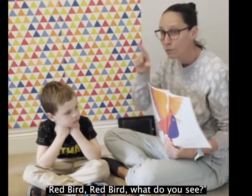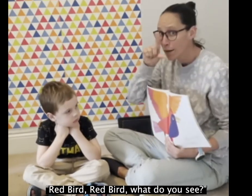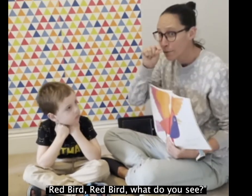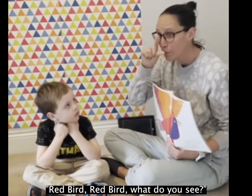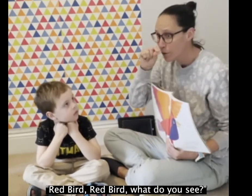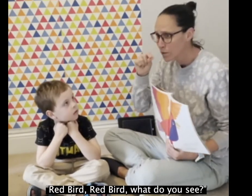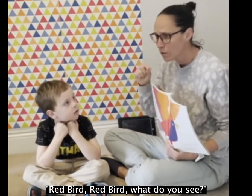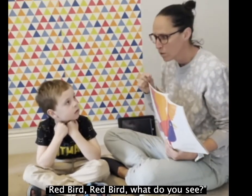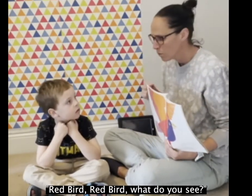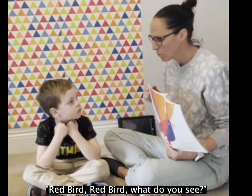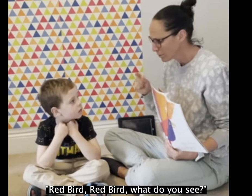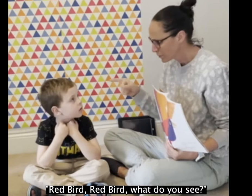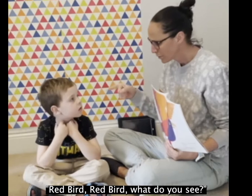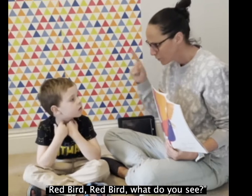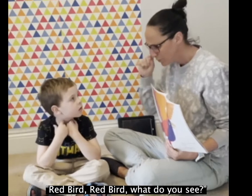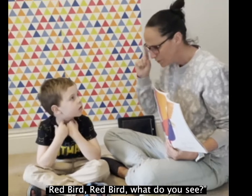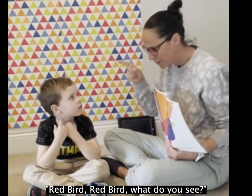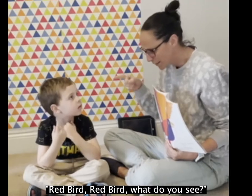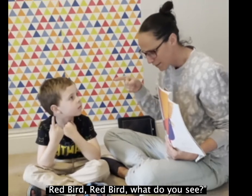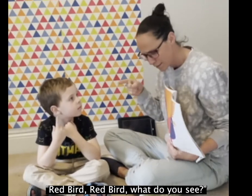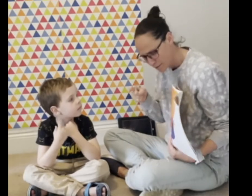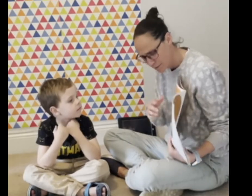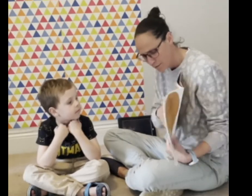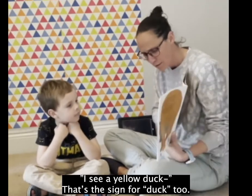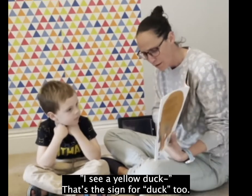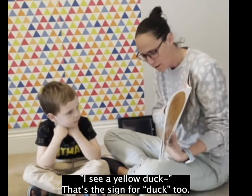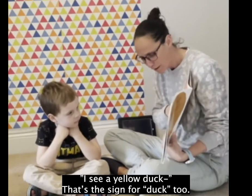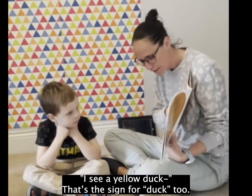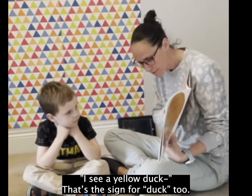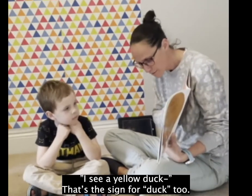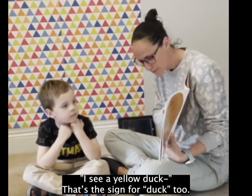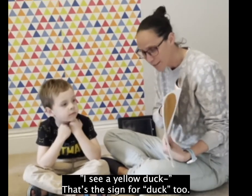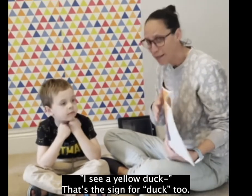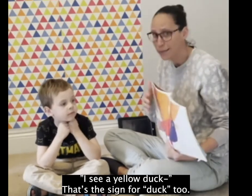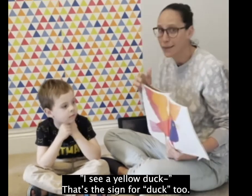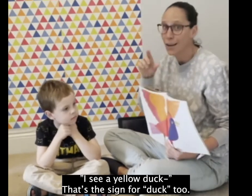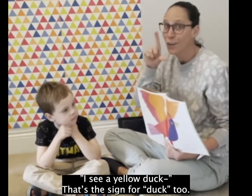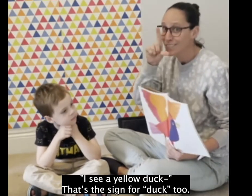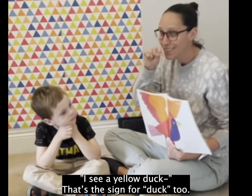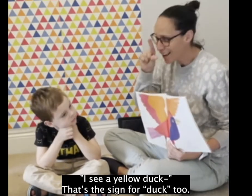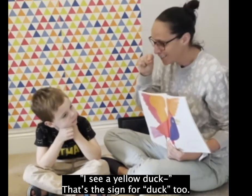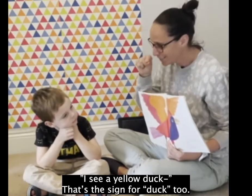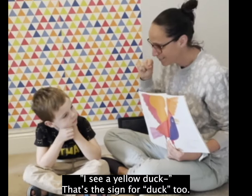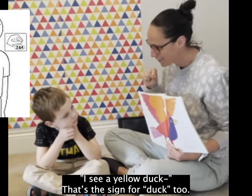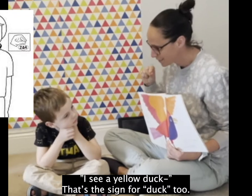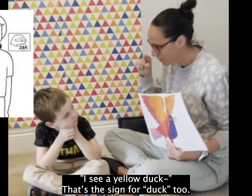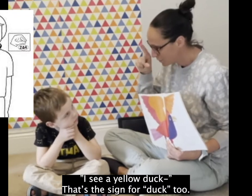Red bird, what do you see? I see a yellow duck. That's a sign for duck